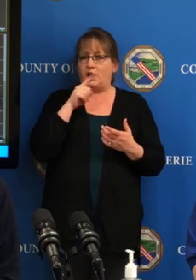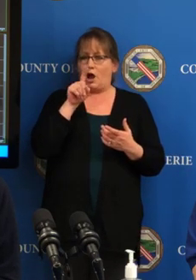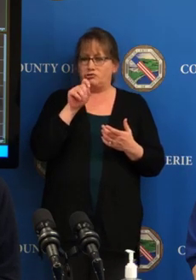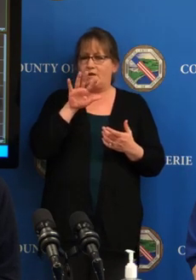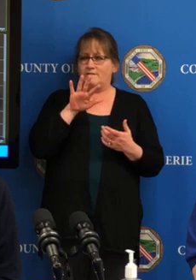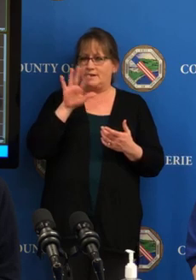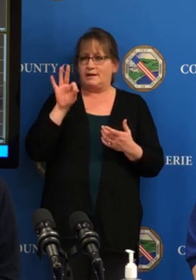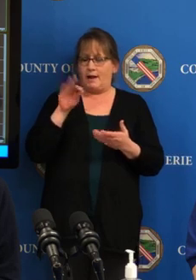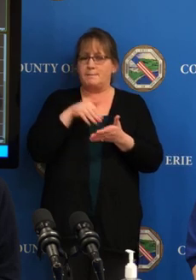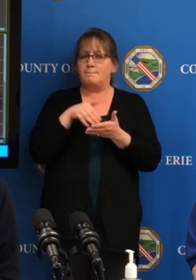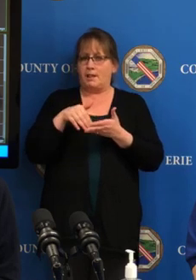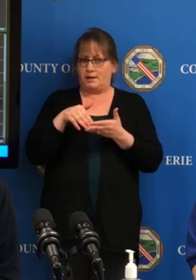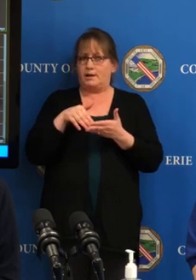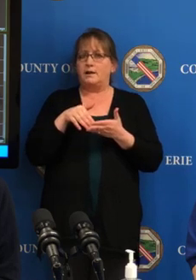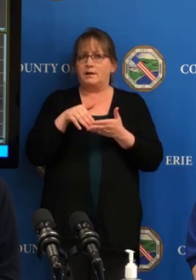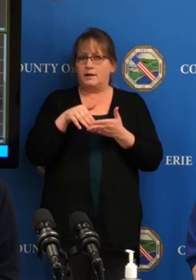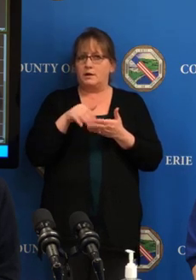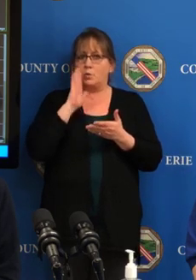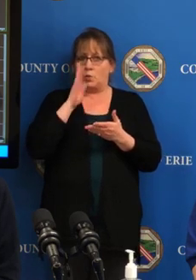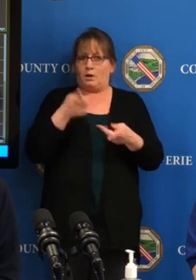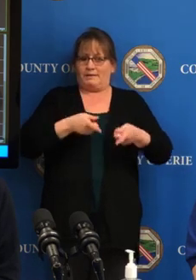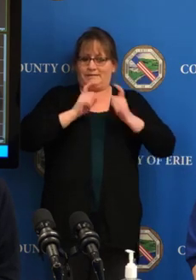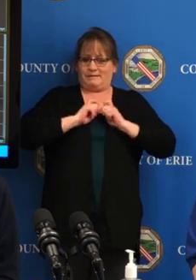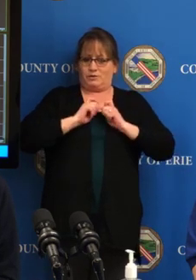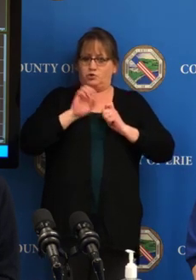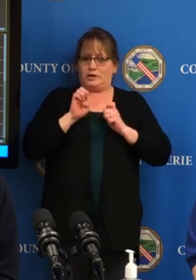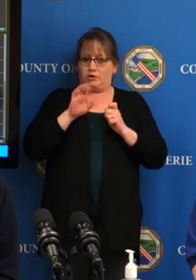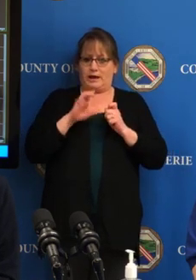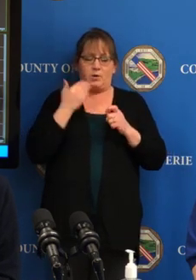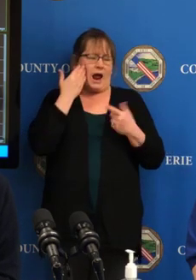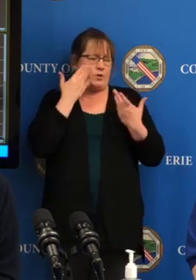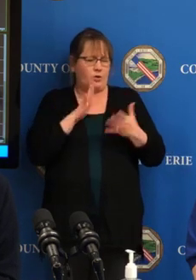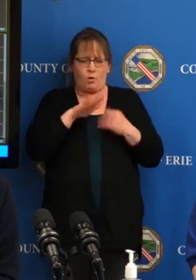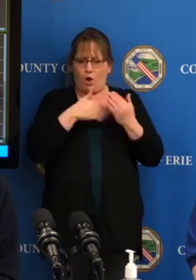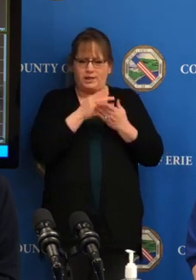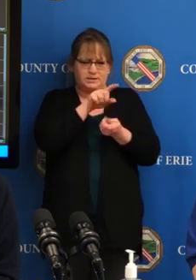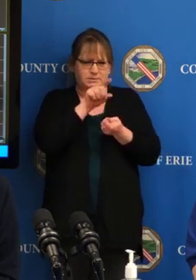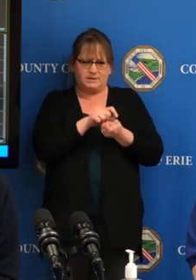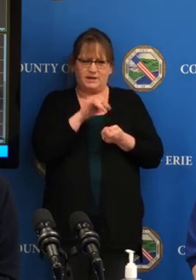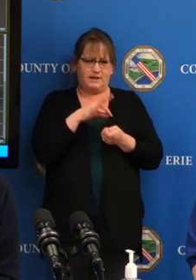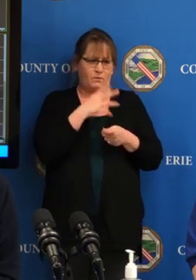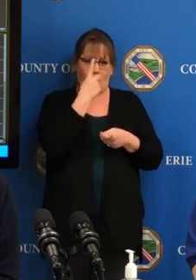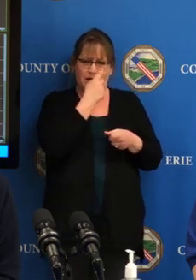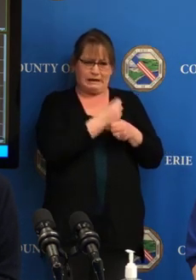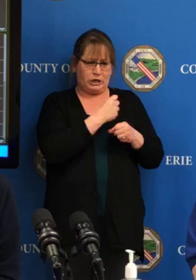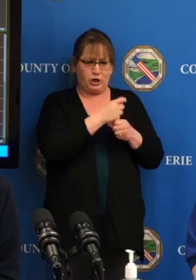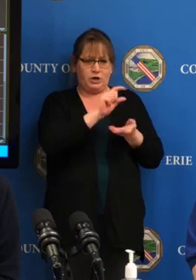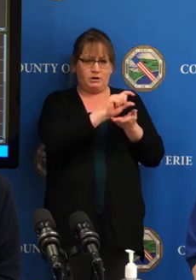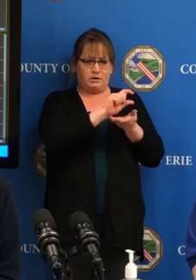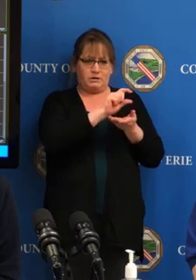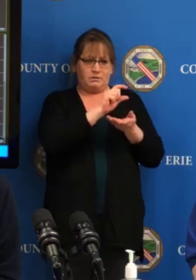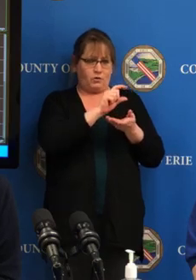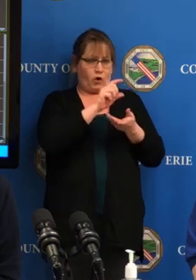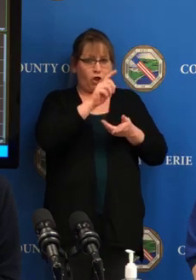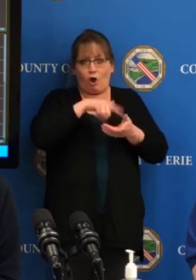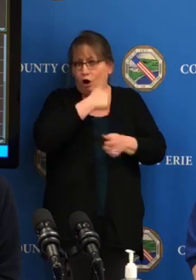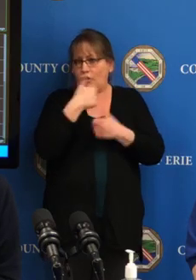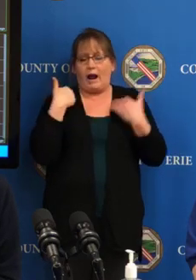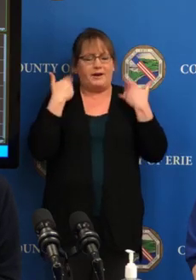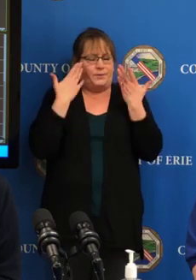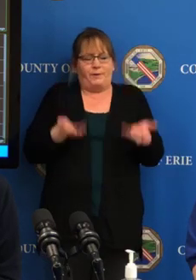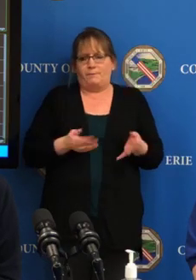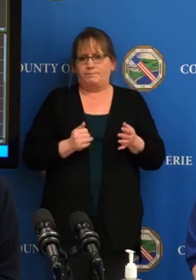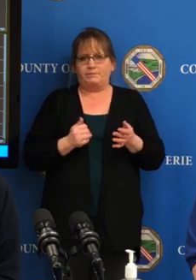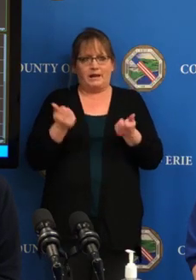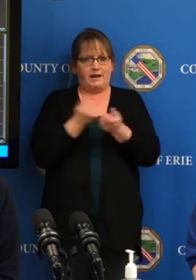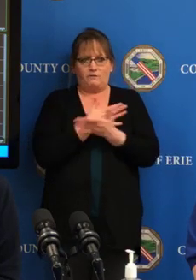be provided to Erie County. I don't know all the specifics, if that's over a 1 year period, if it's a longer period, and everything